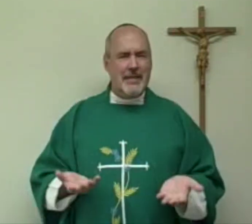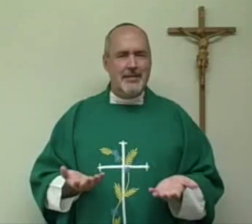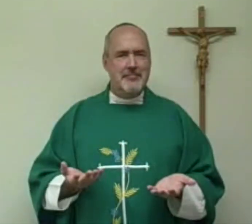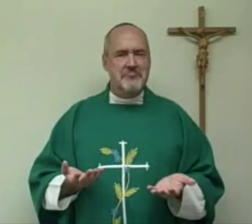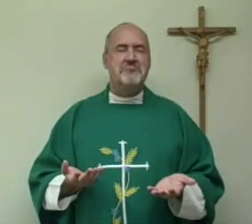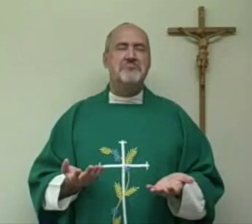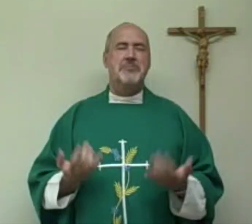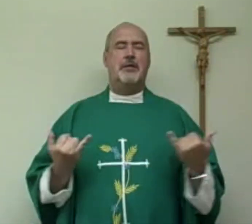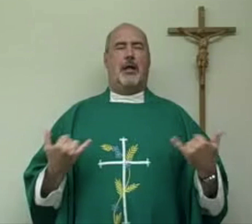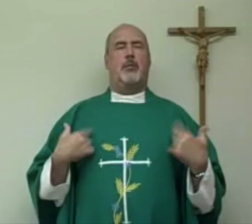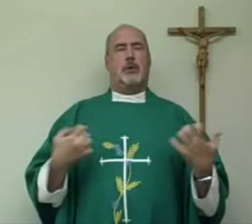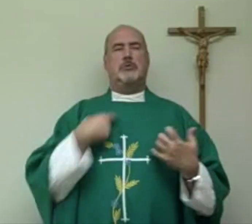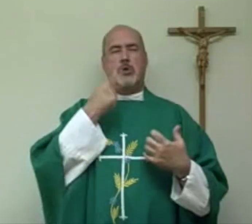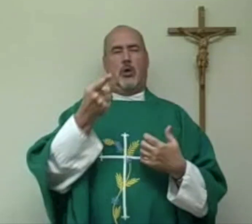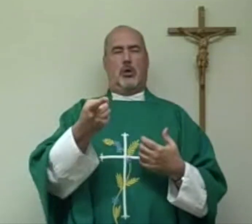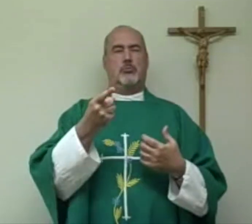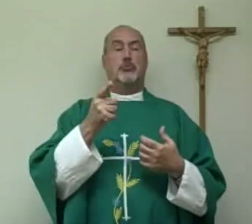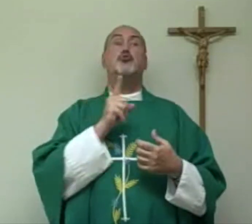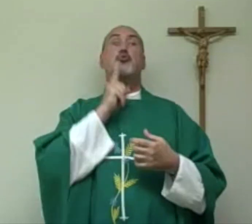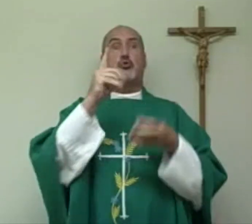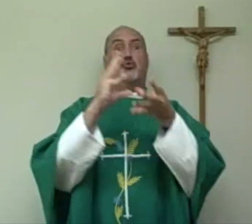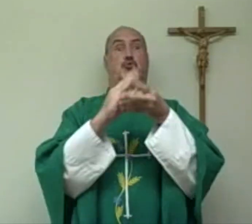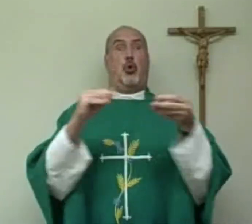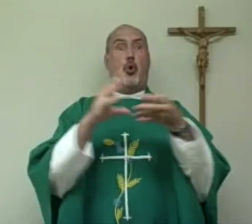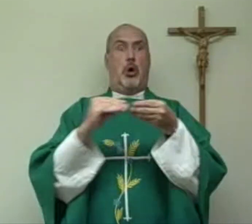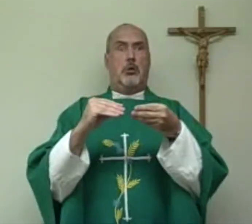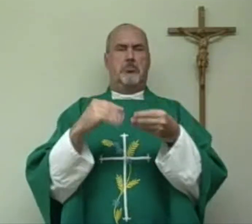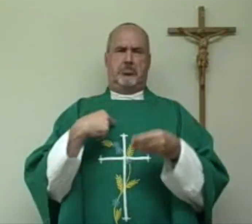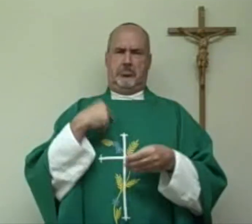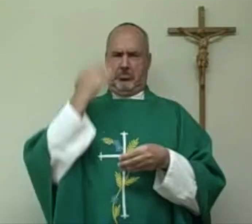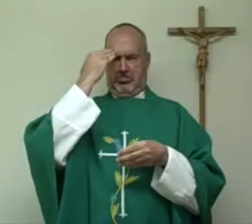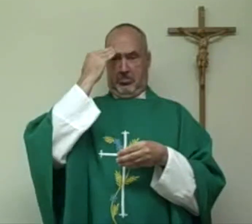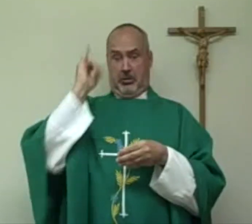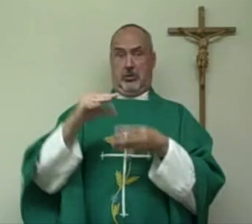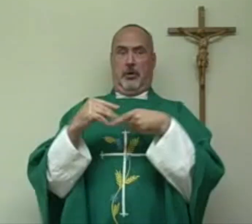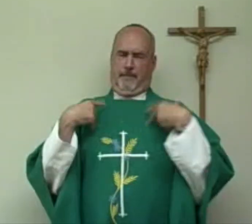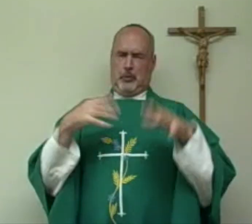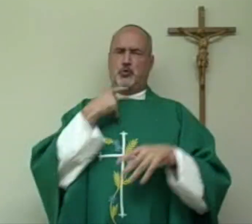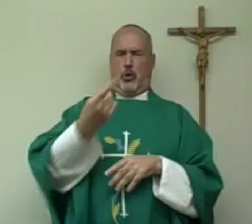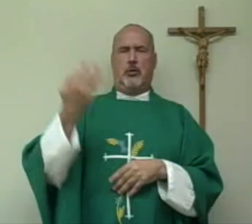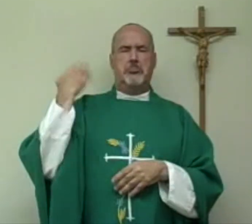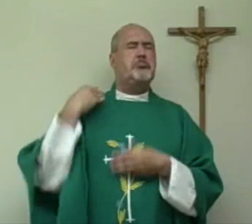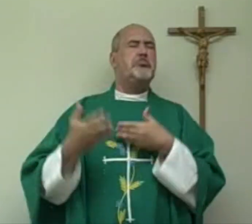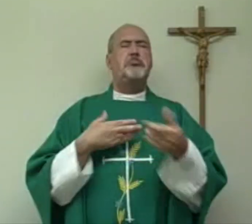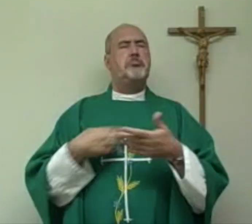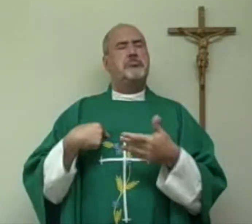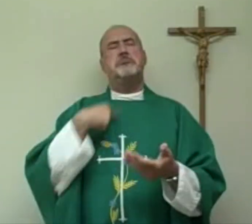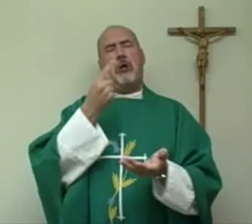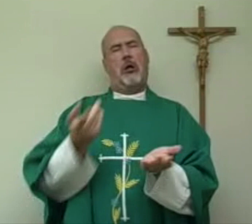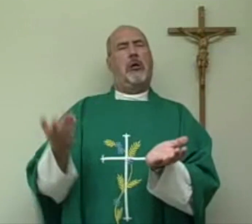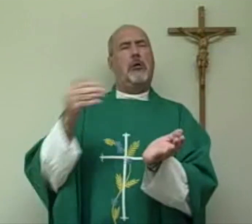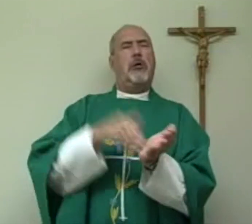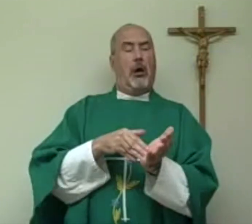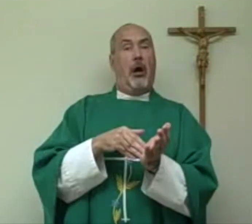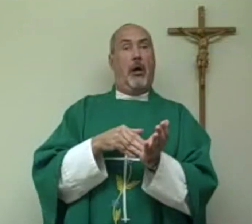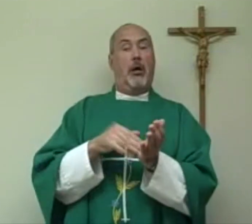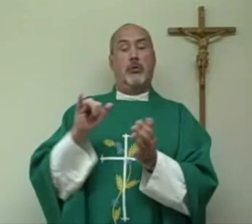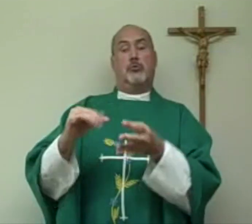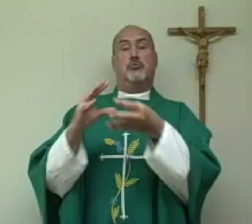he emphasize forgiveness? Well, I'd like to tell you a true story, and I'm pretty sure I've told you this before,